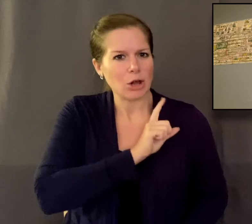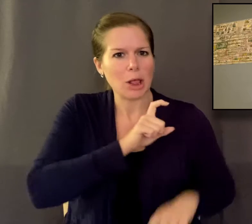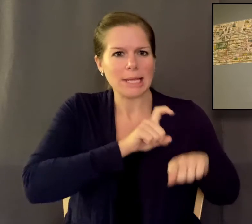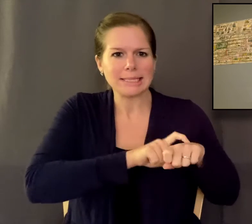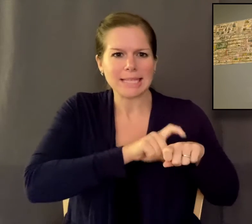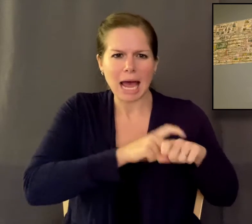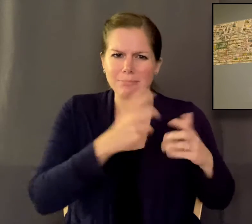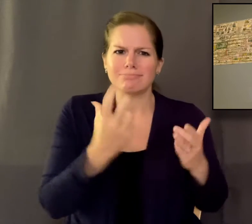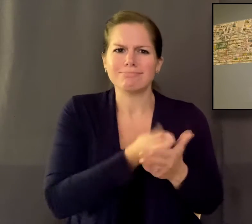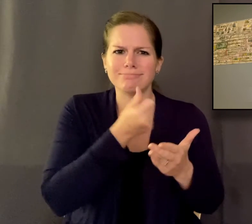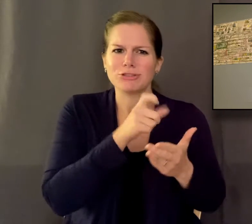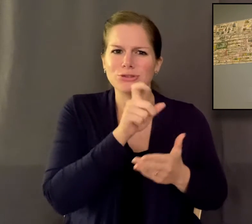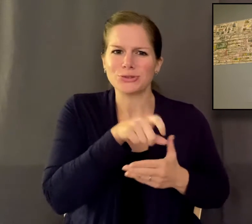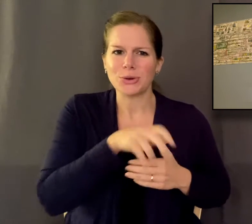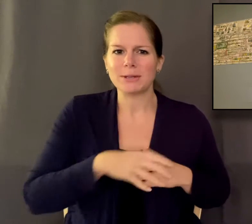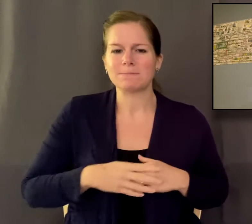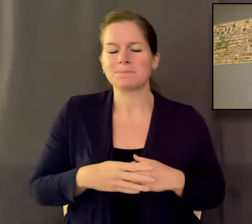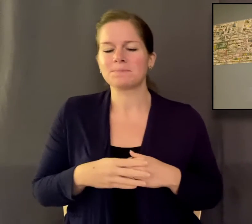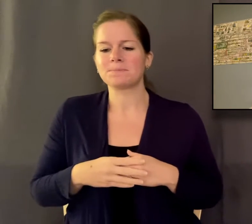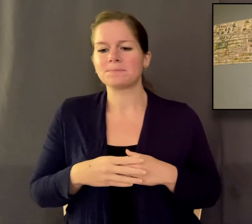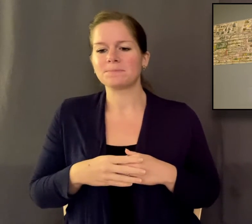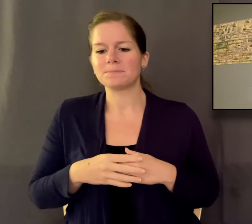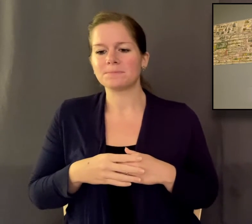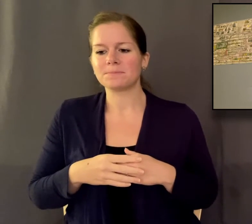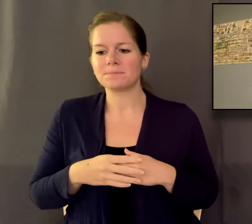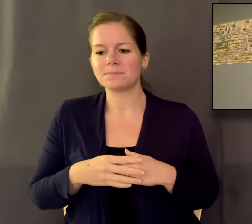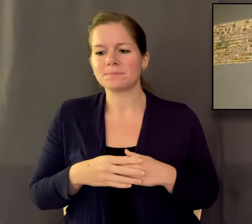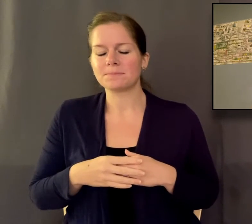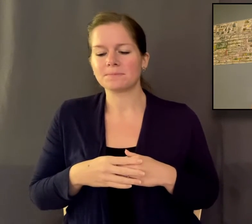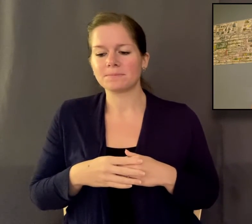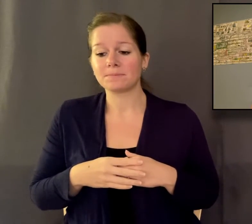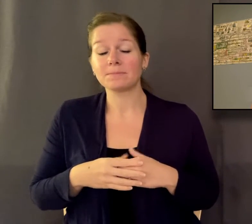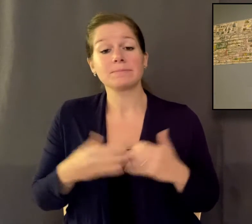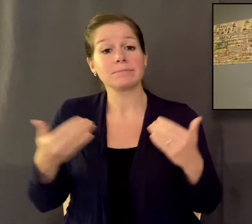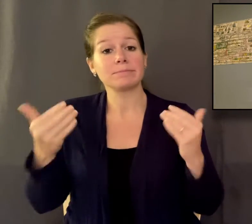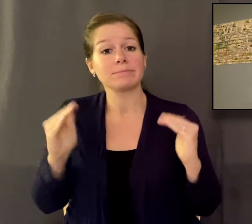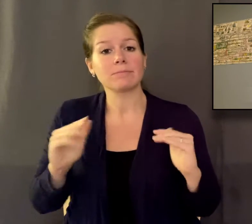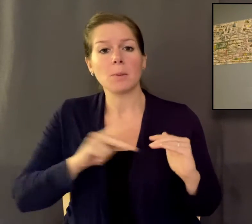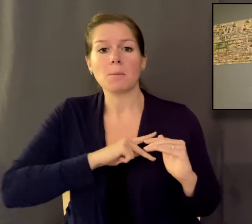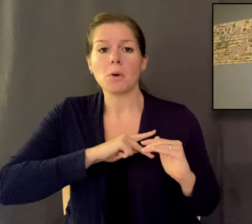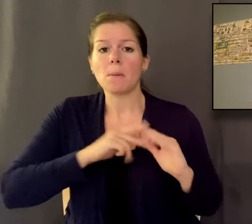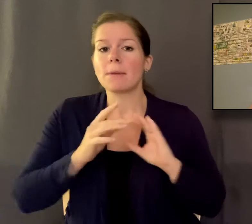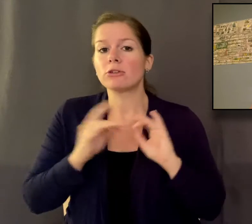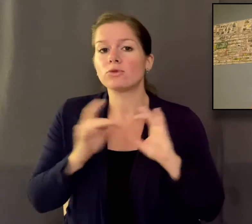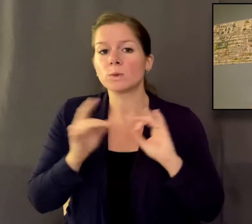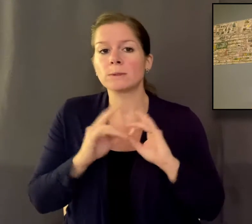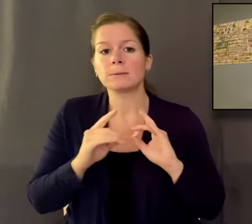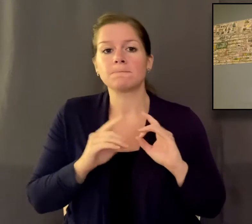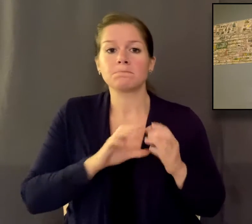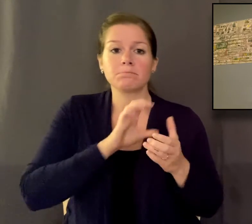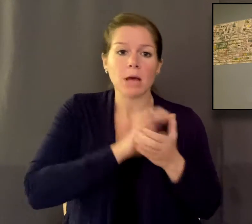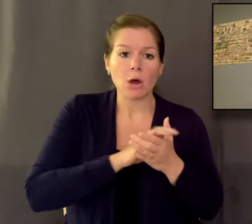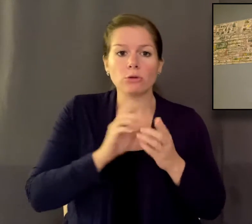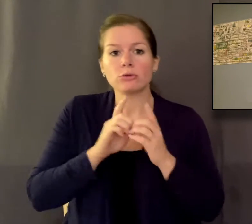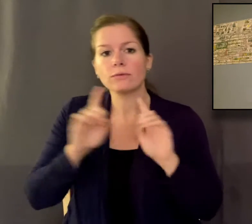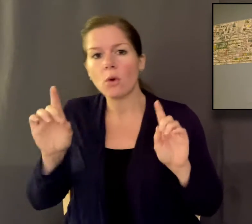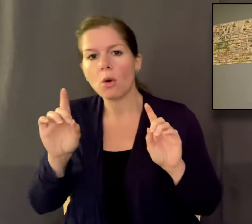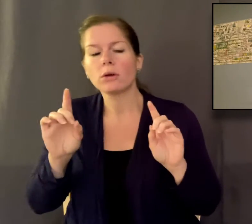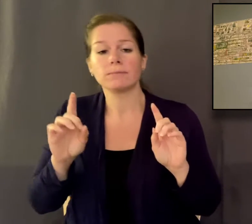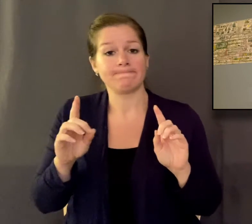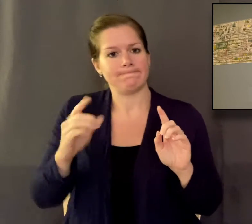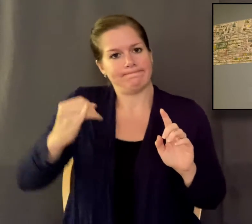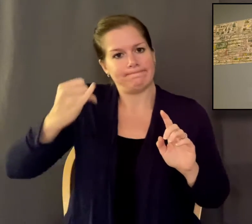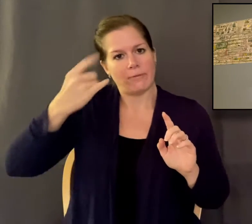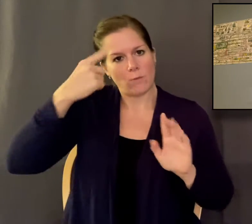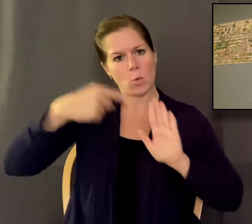talk about kind of concessions and divorce, and if you're married and maybe one spouse gets saved and the other one's not saved, or